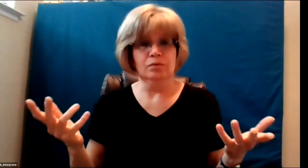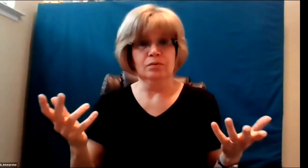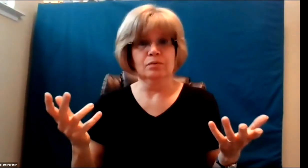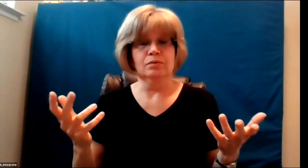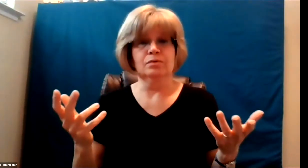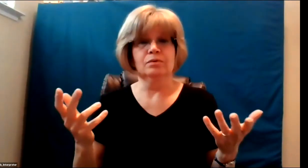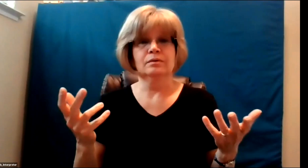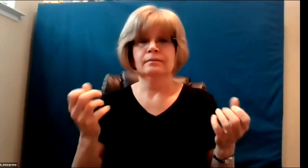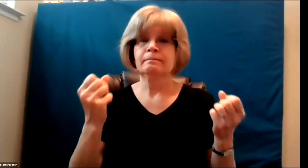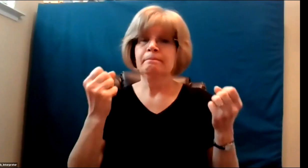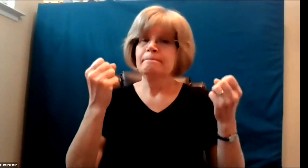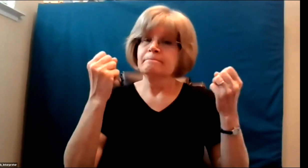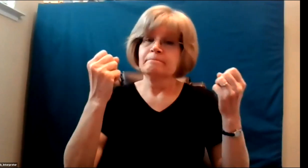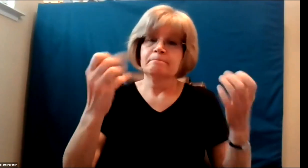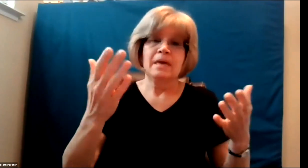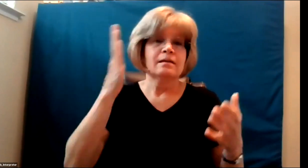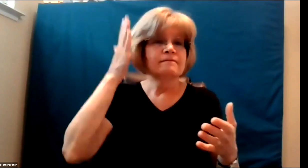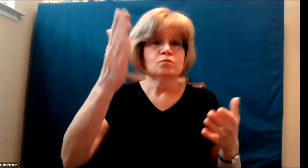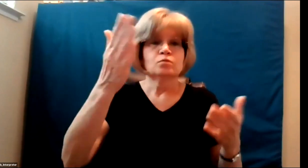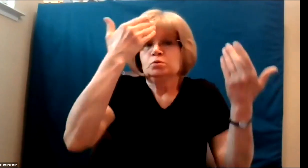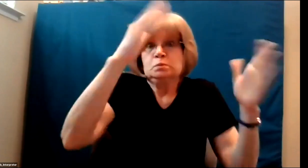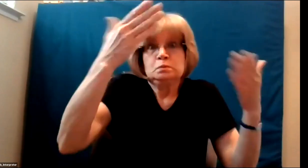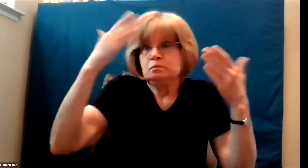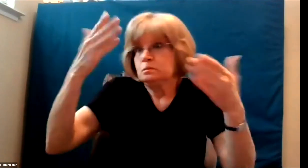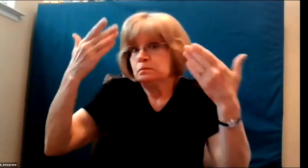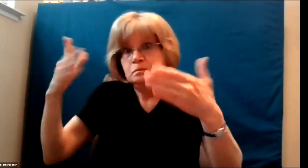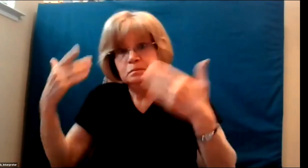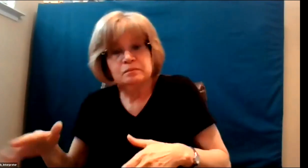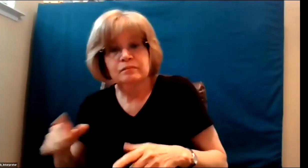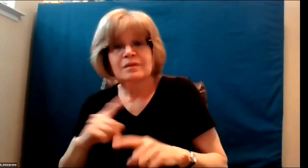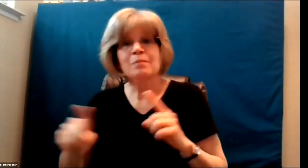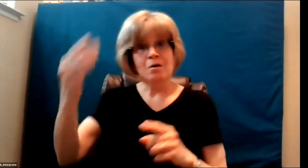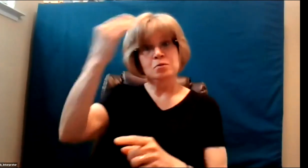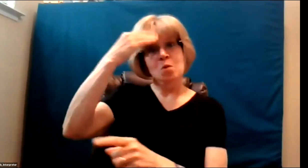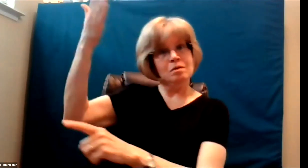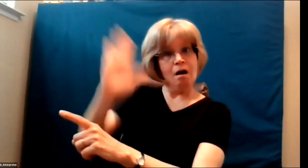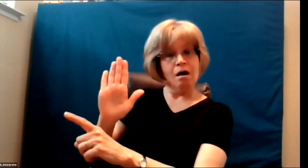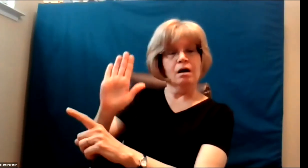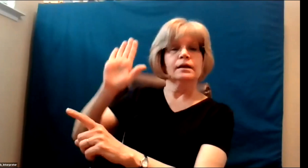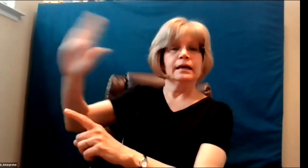There are many unknowns in the future, except for God and God's love.